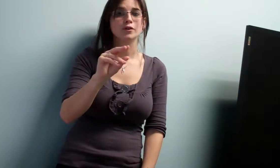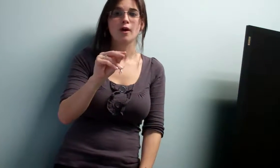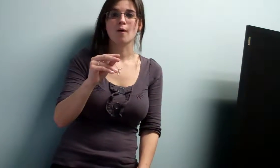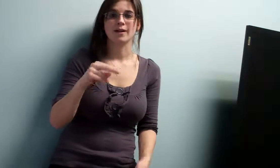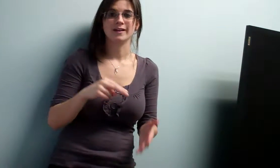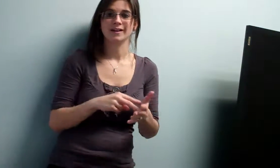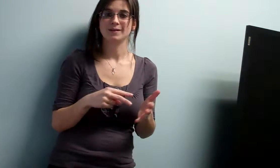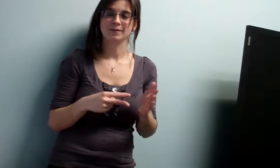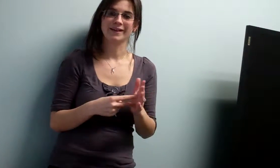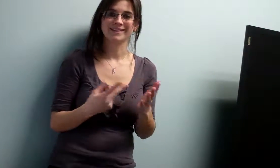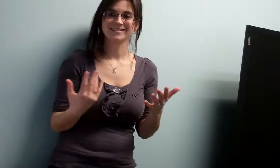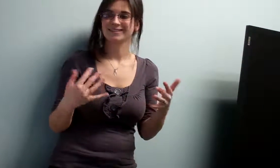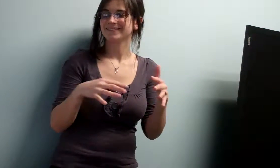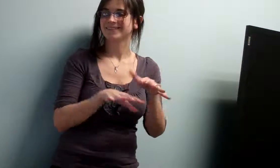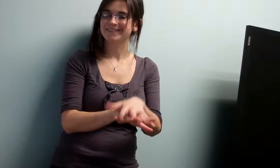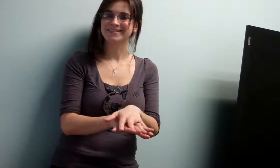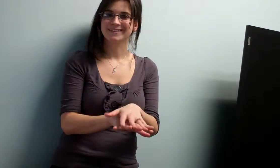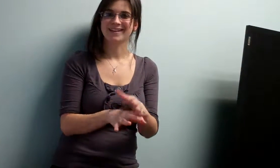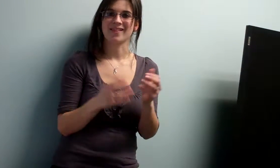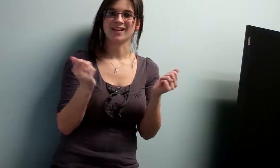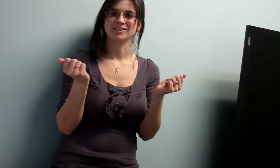probably a useless attempt to try to escape.